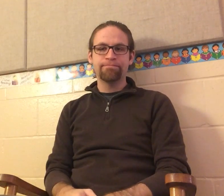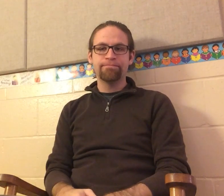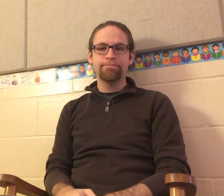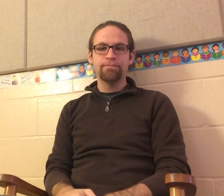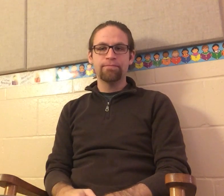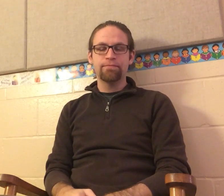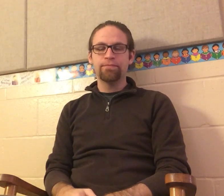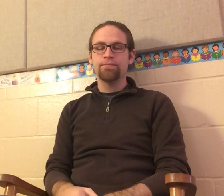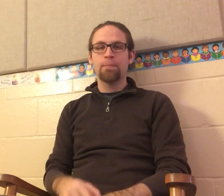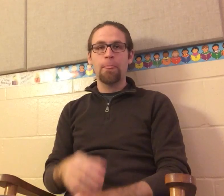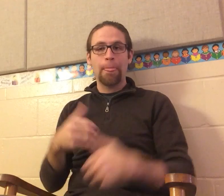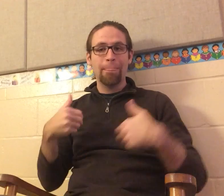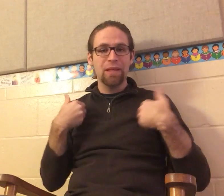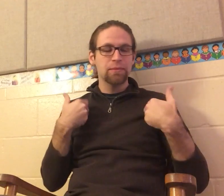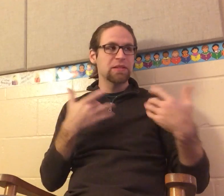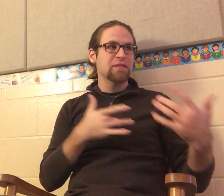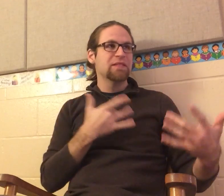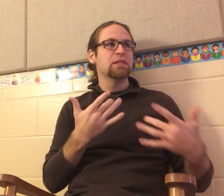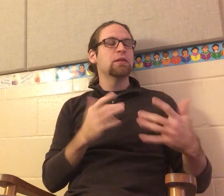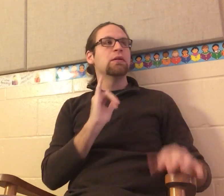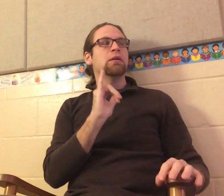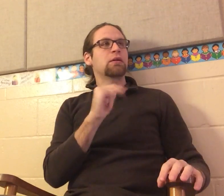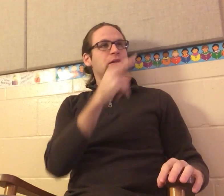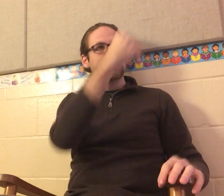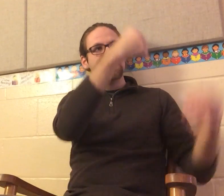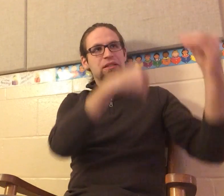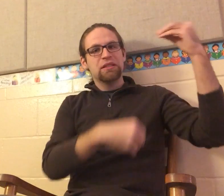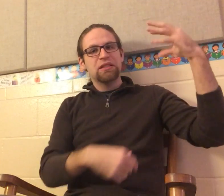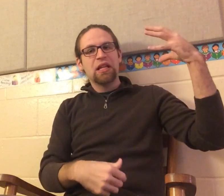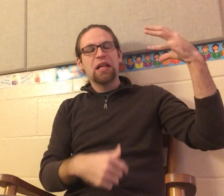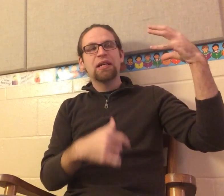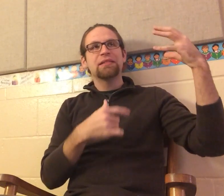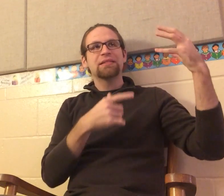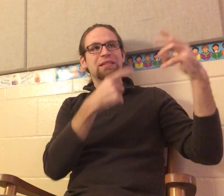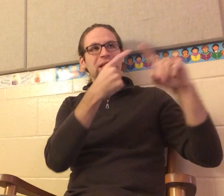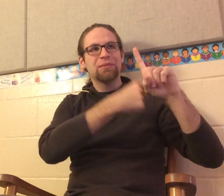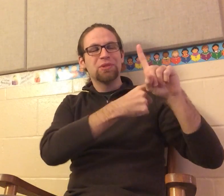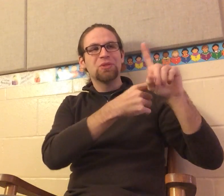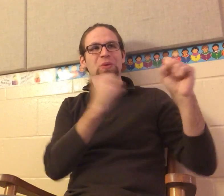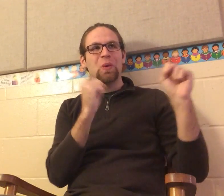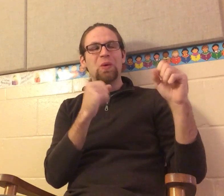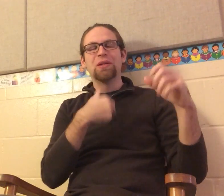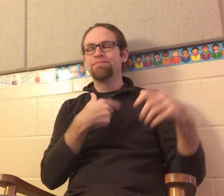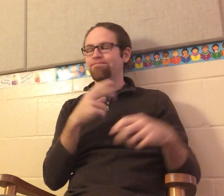These animals sense the change in daylight and temperature and begin their annual migration.